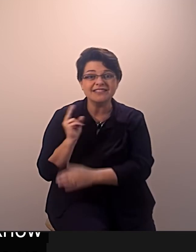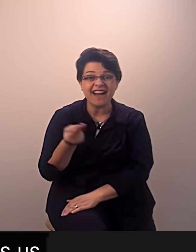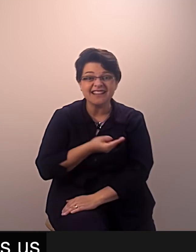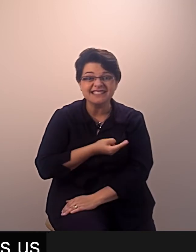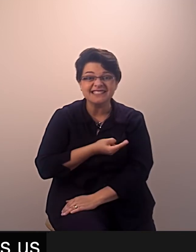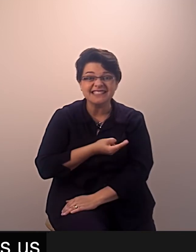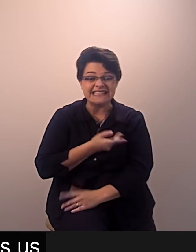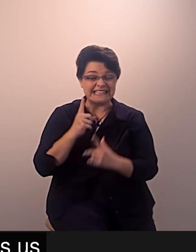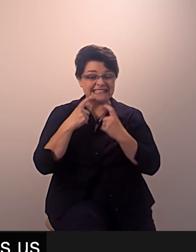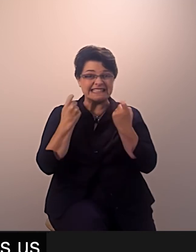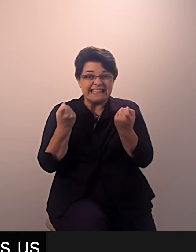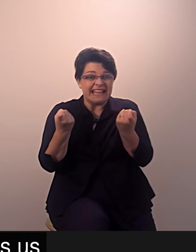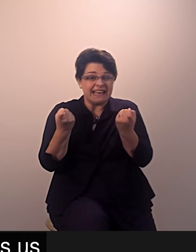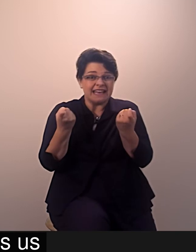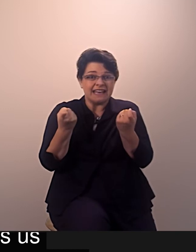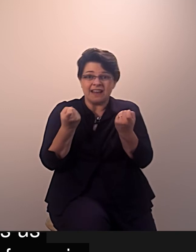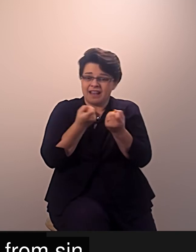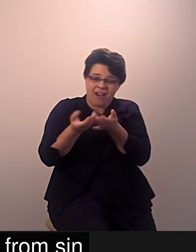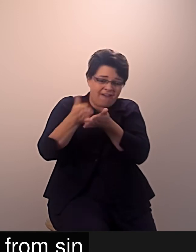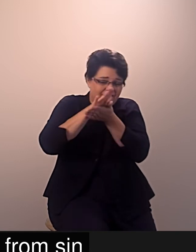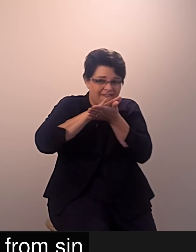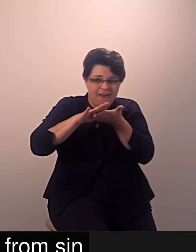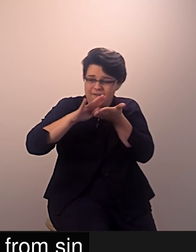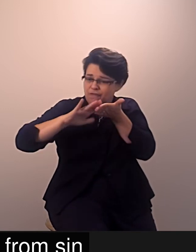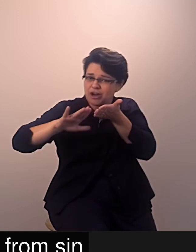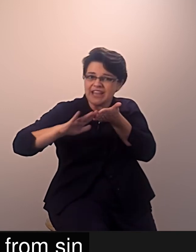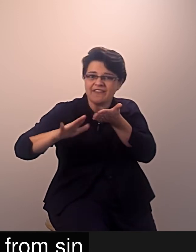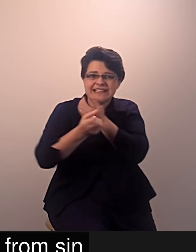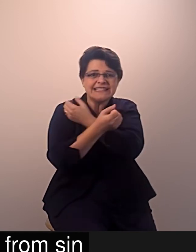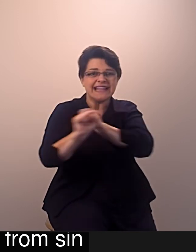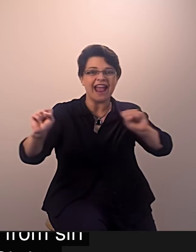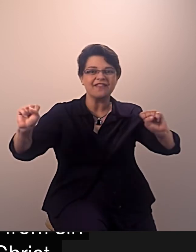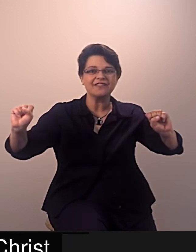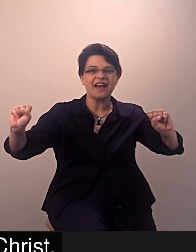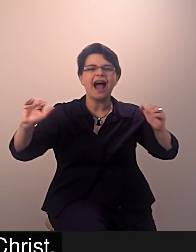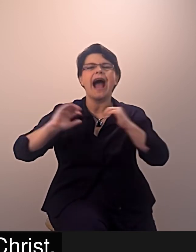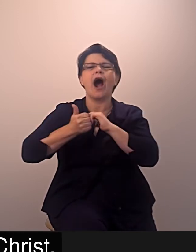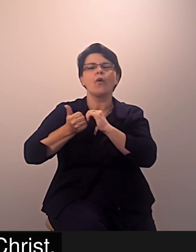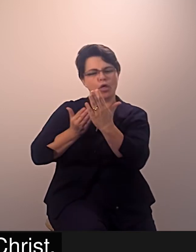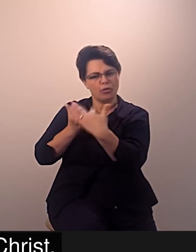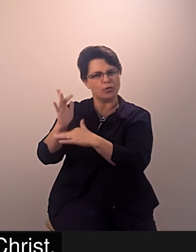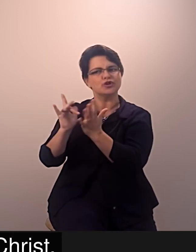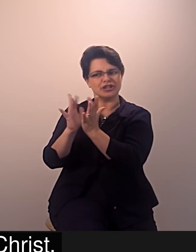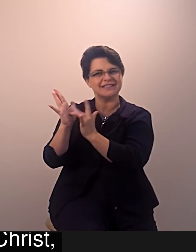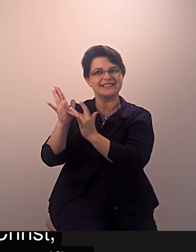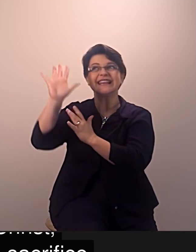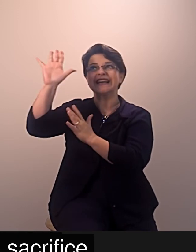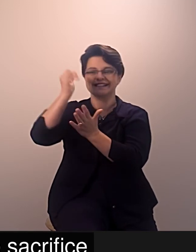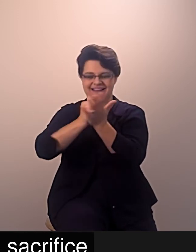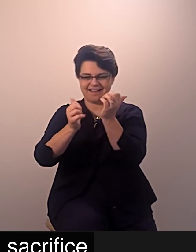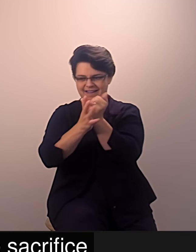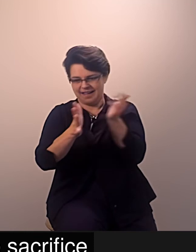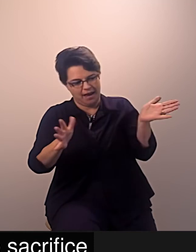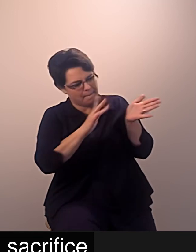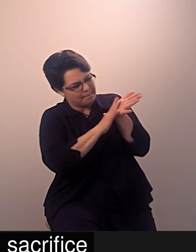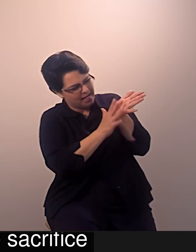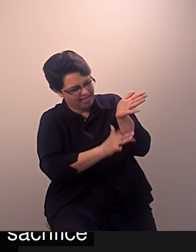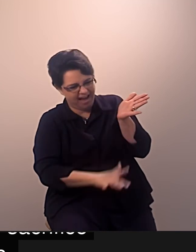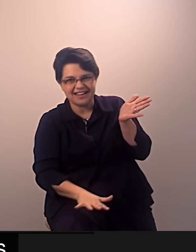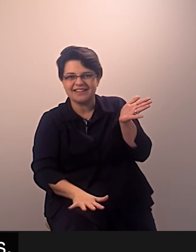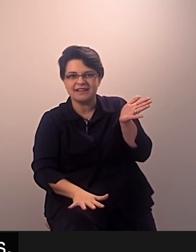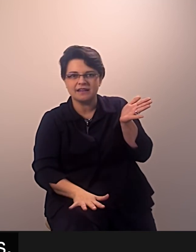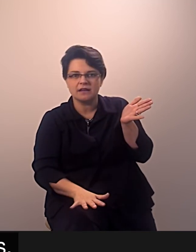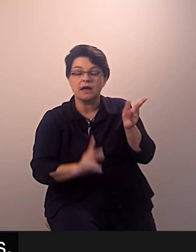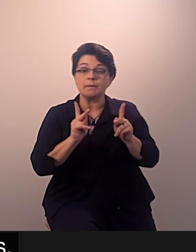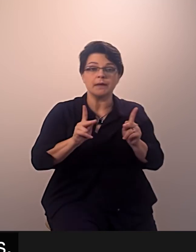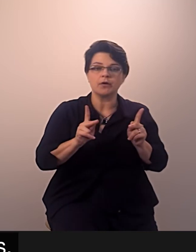from sin by our faith in Christ, the one who is the sacrifice for our sins. Unbelievers do not